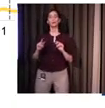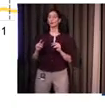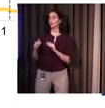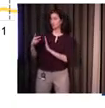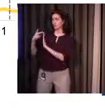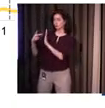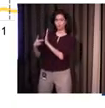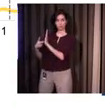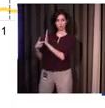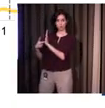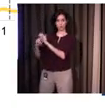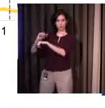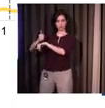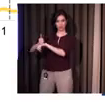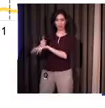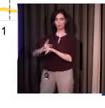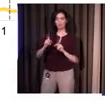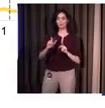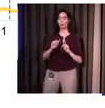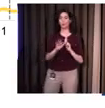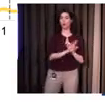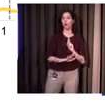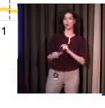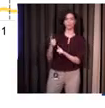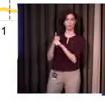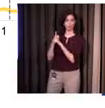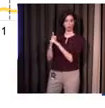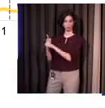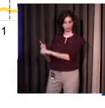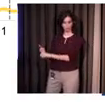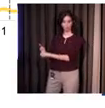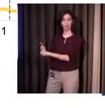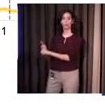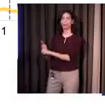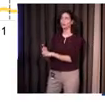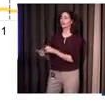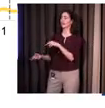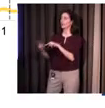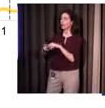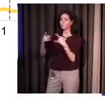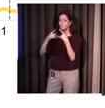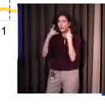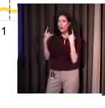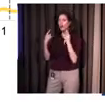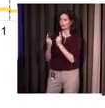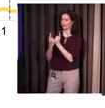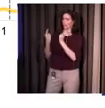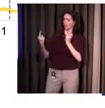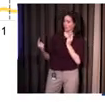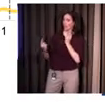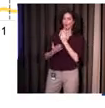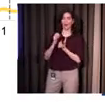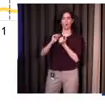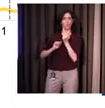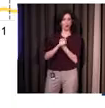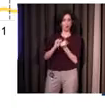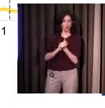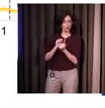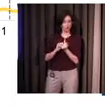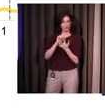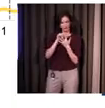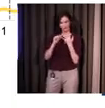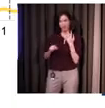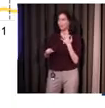mitigation measures with increasing amounts, masking, distancing, and hand washing, it really has been